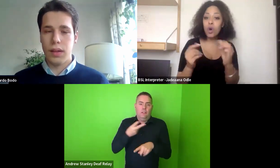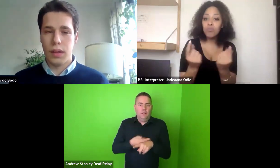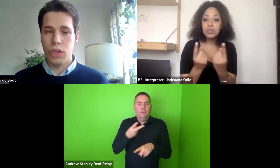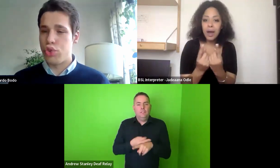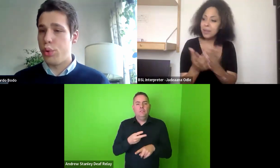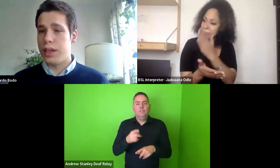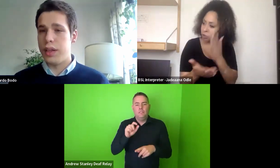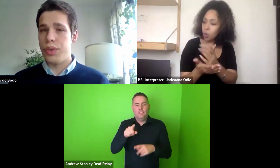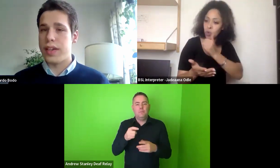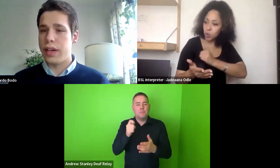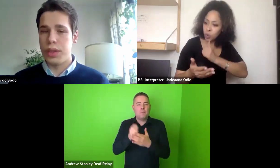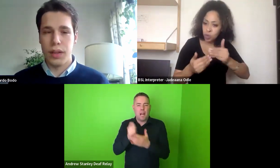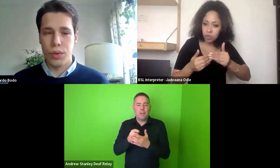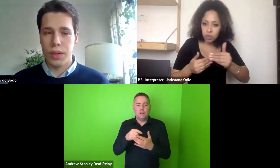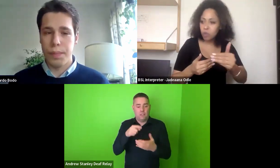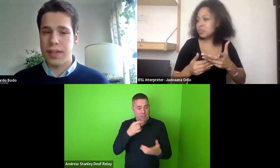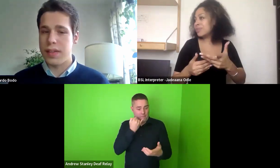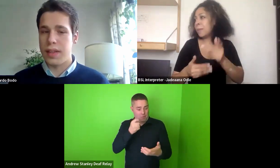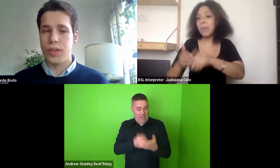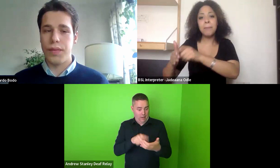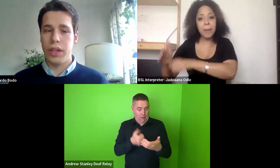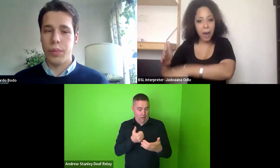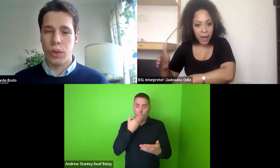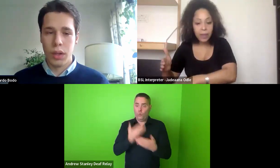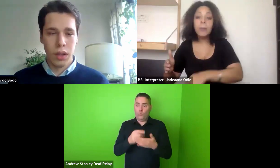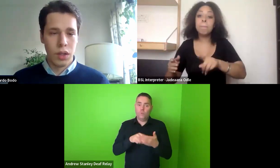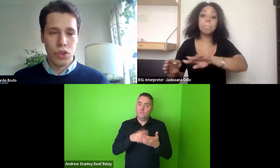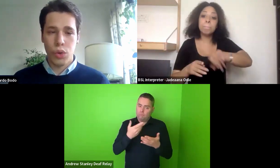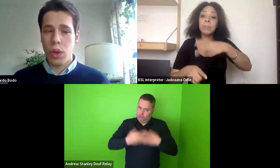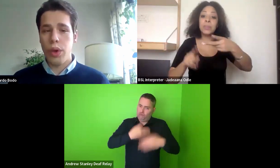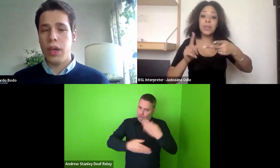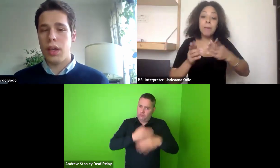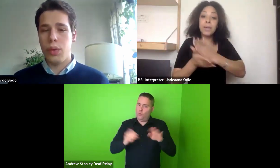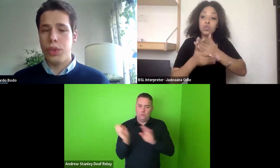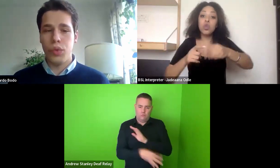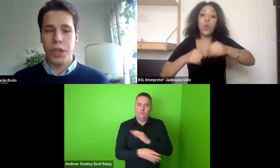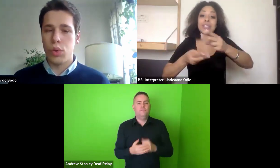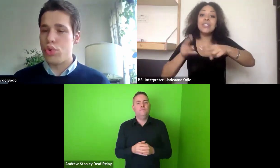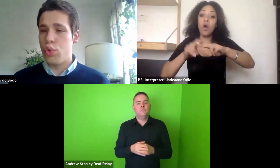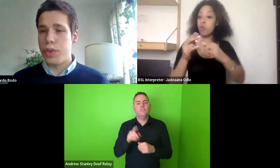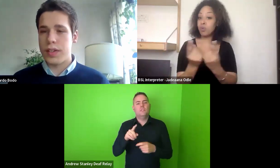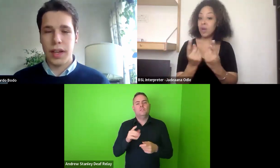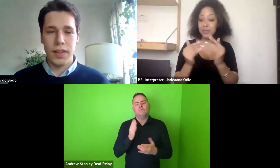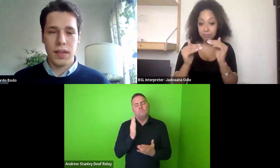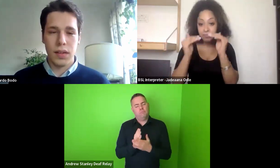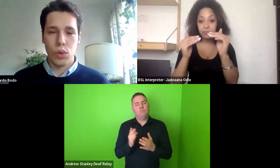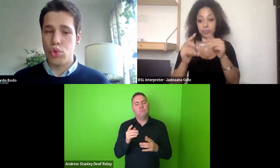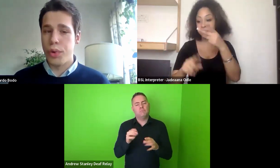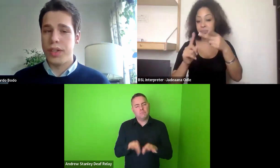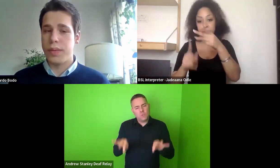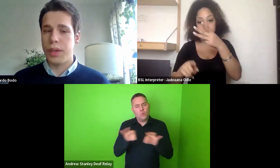and ensuring that they're recycled under the best standards available. So in one way, we need to be consumers